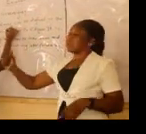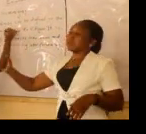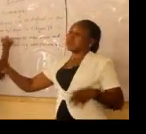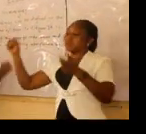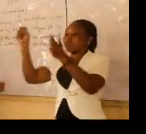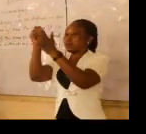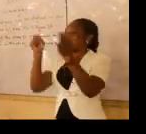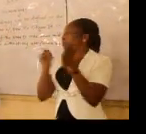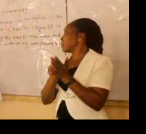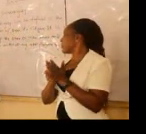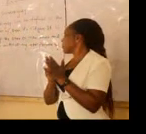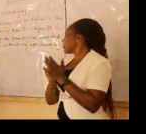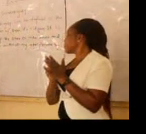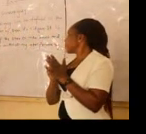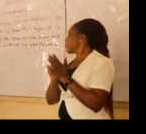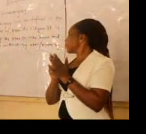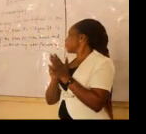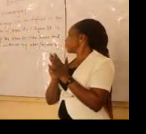state